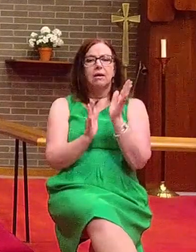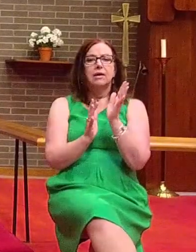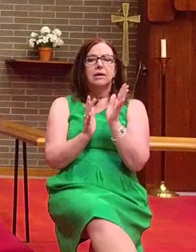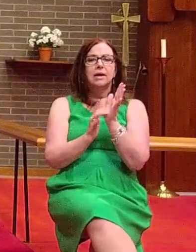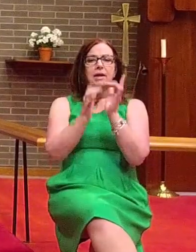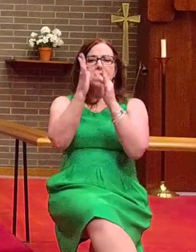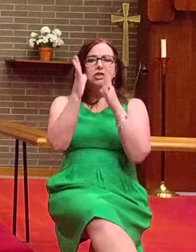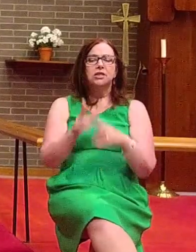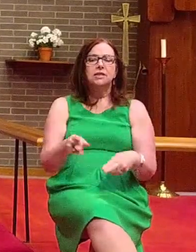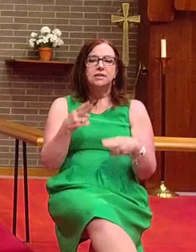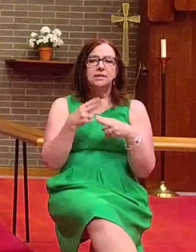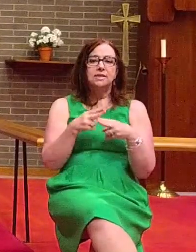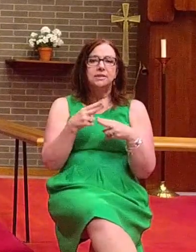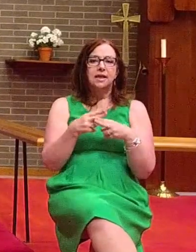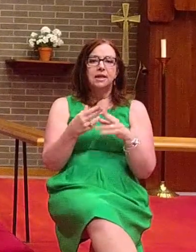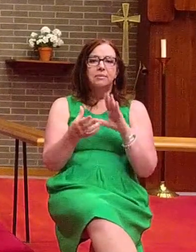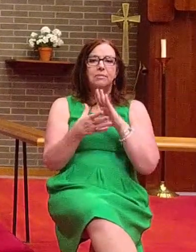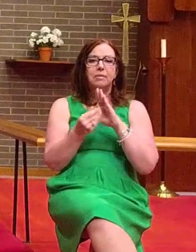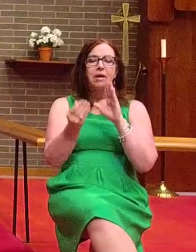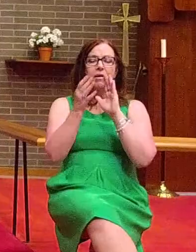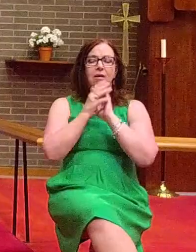name, amen.